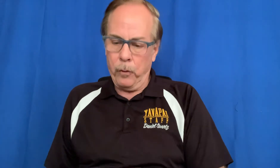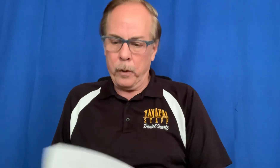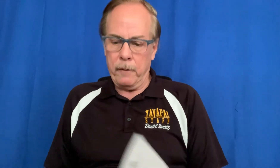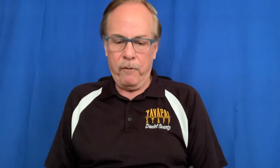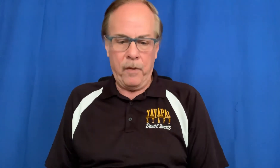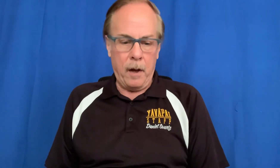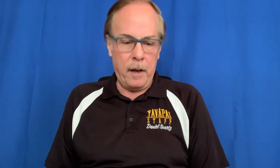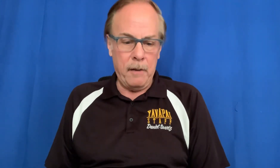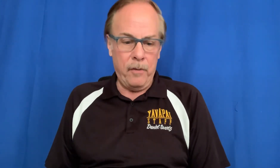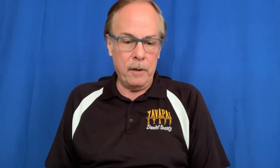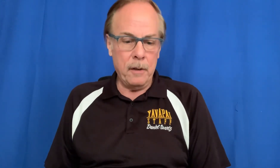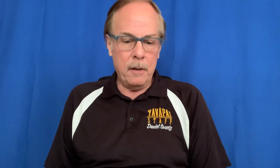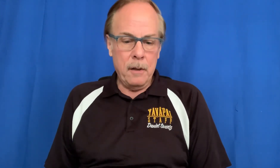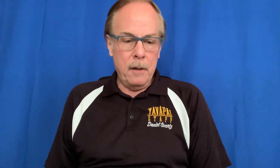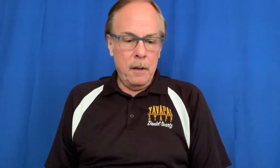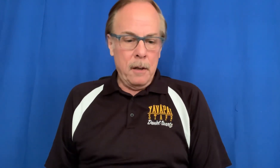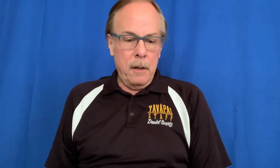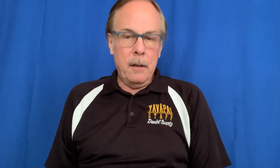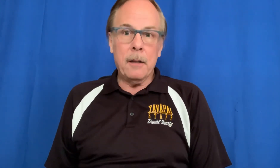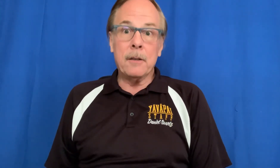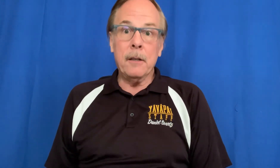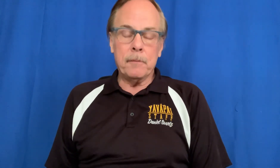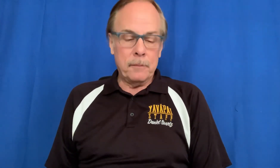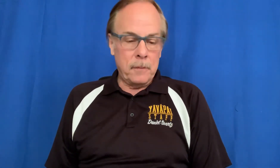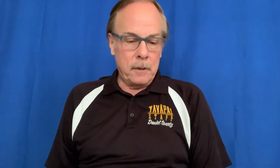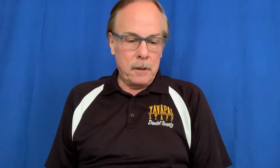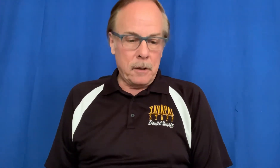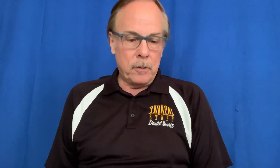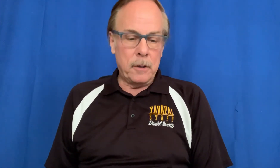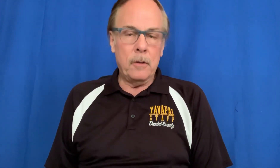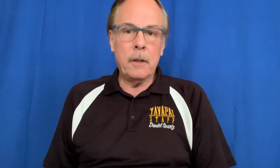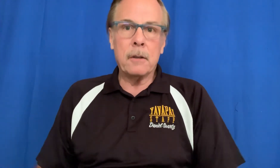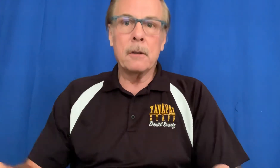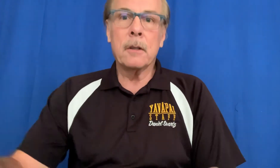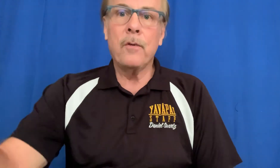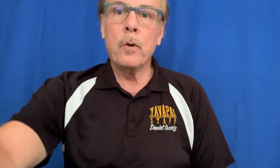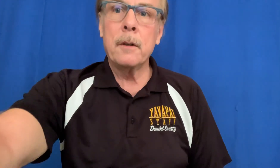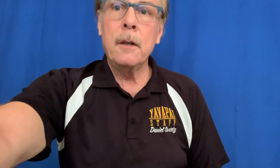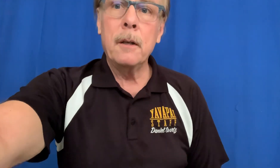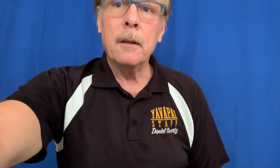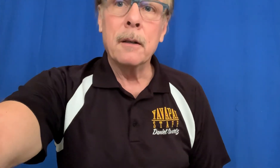345. And that's it. I will see you next in the 614.